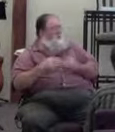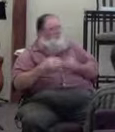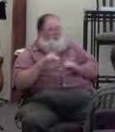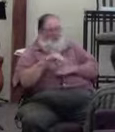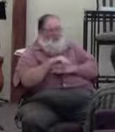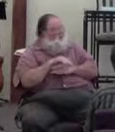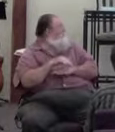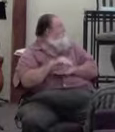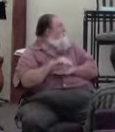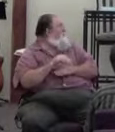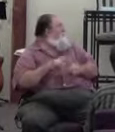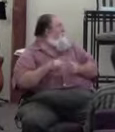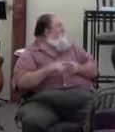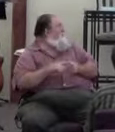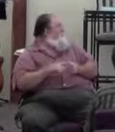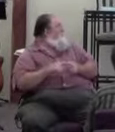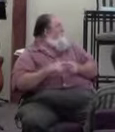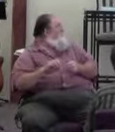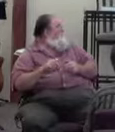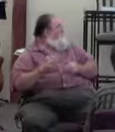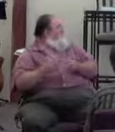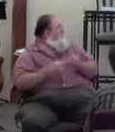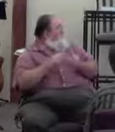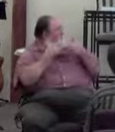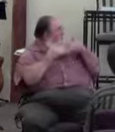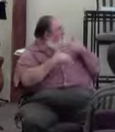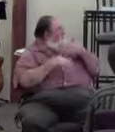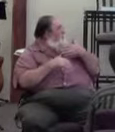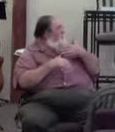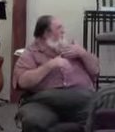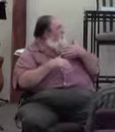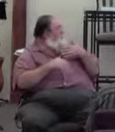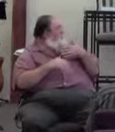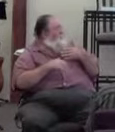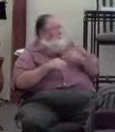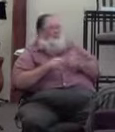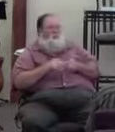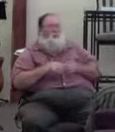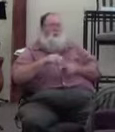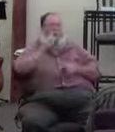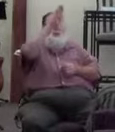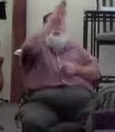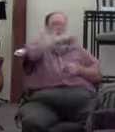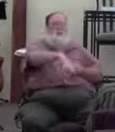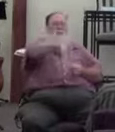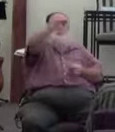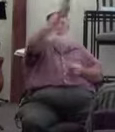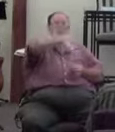Then they are to take some of the blood and put it on the sides and the tops of the door